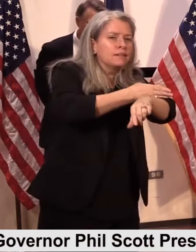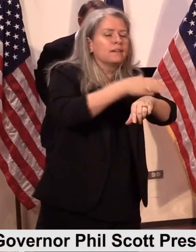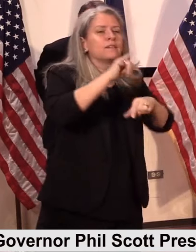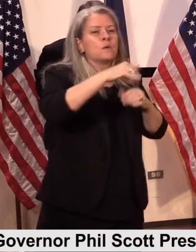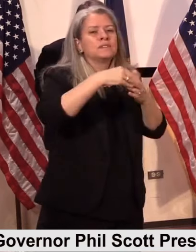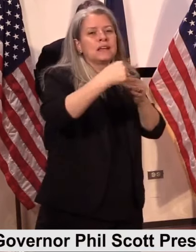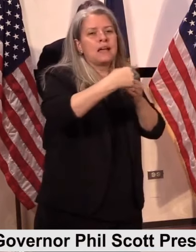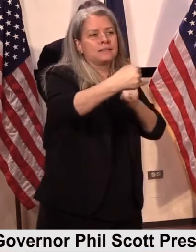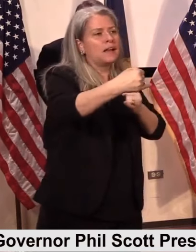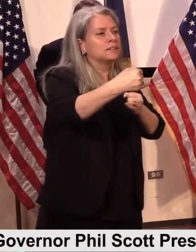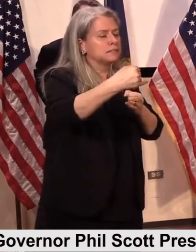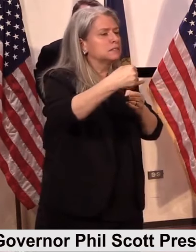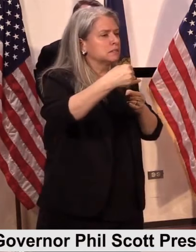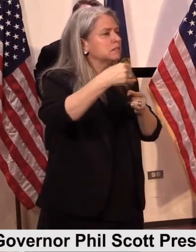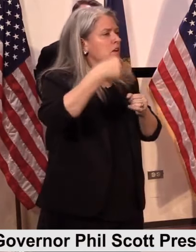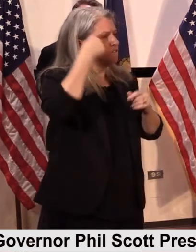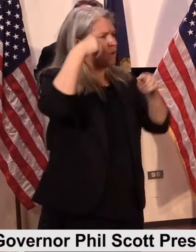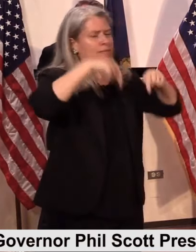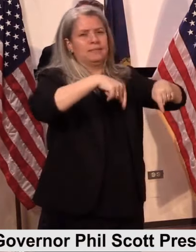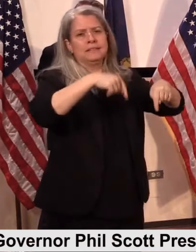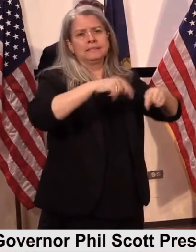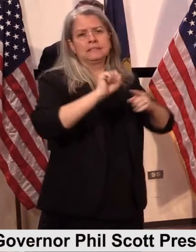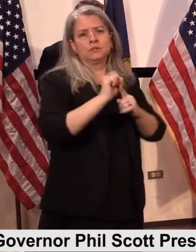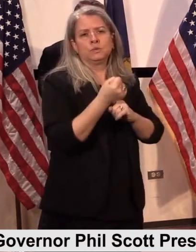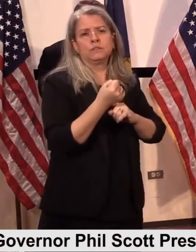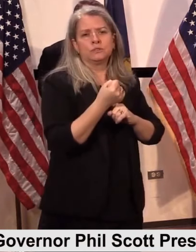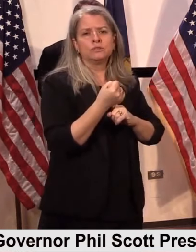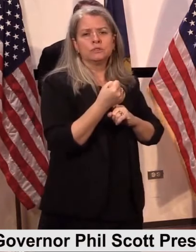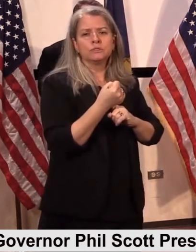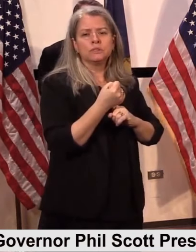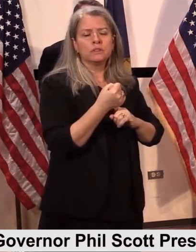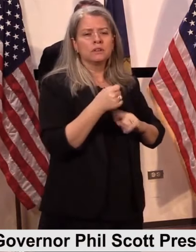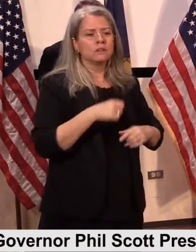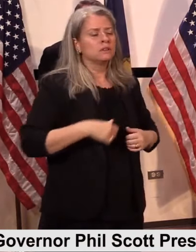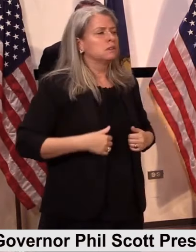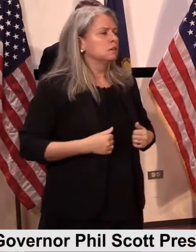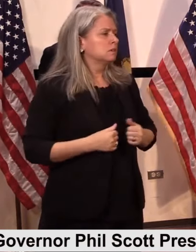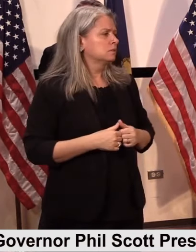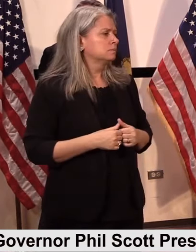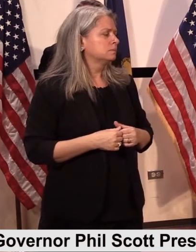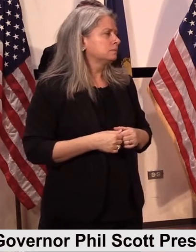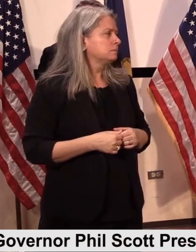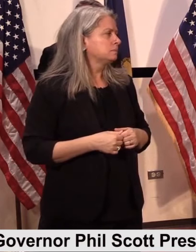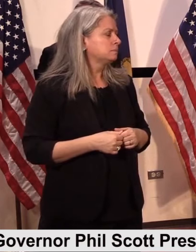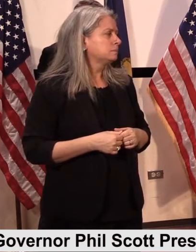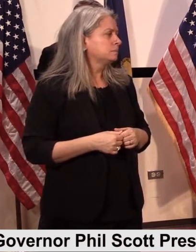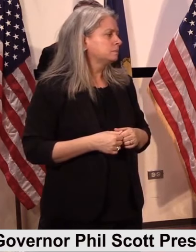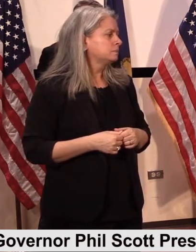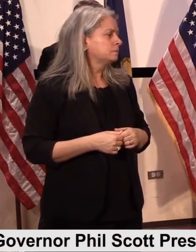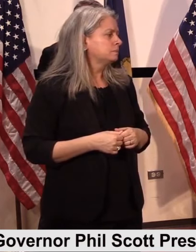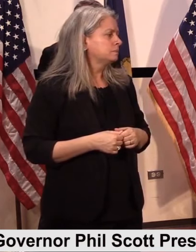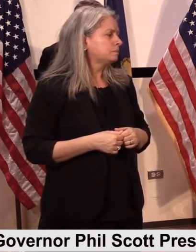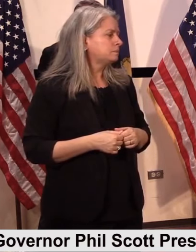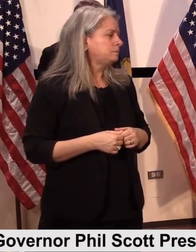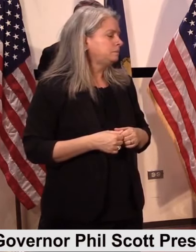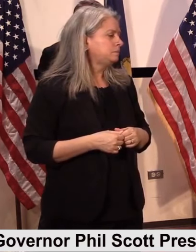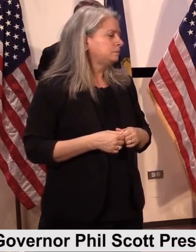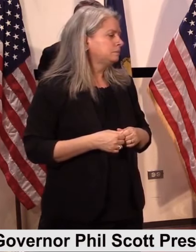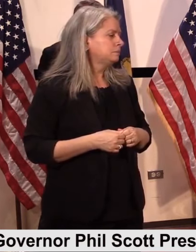that have been sort of been done during this time of